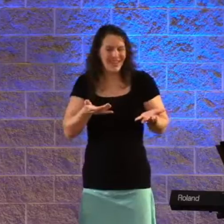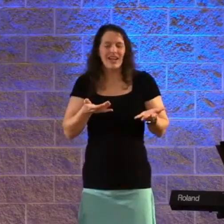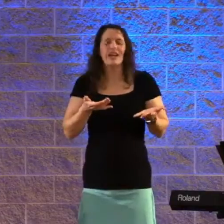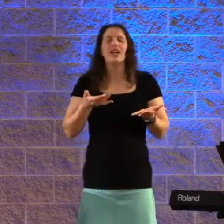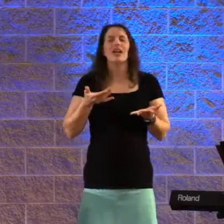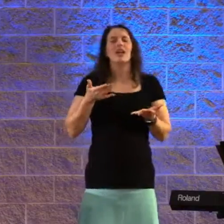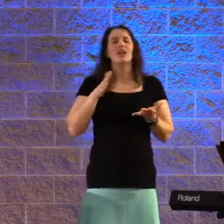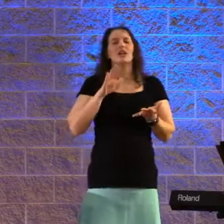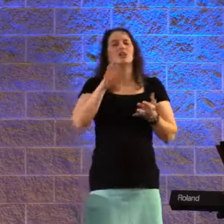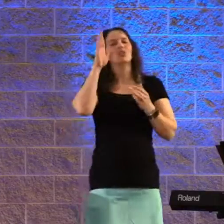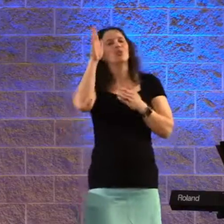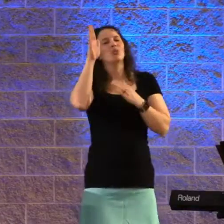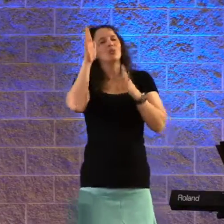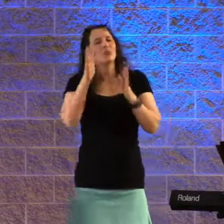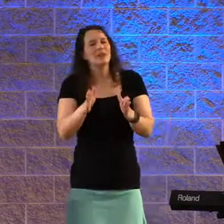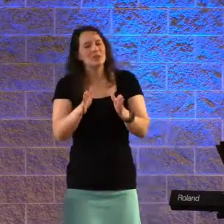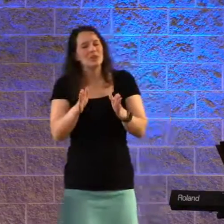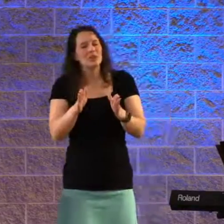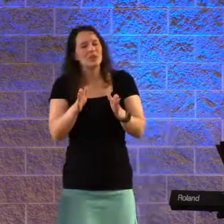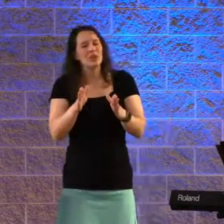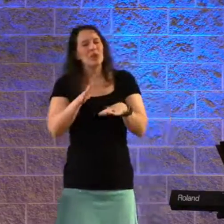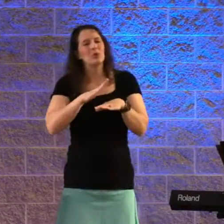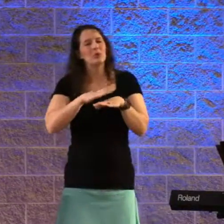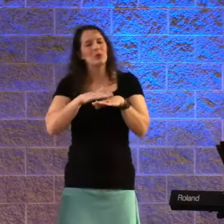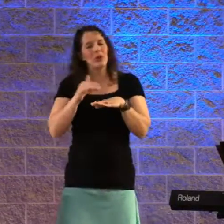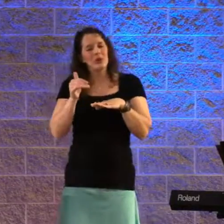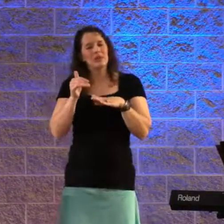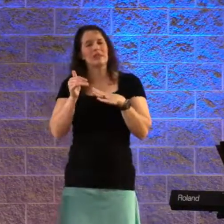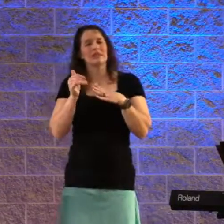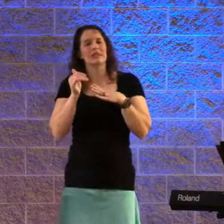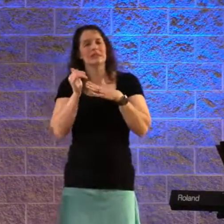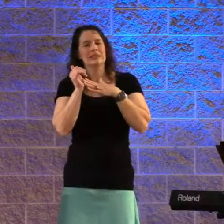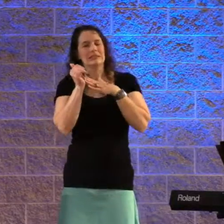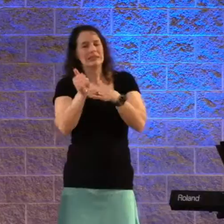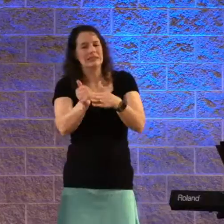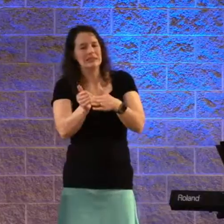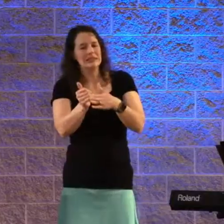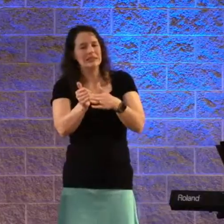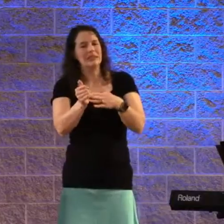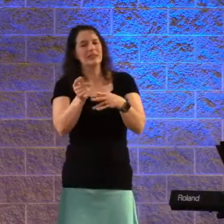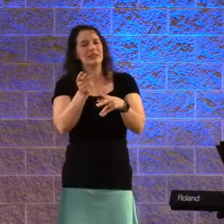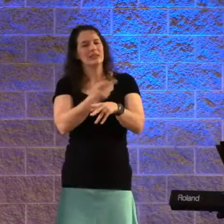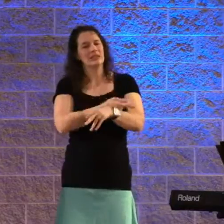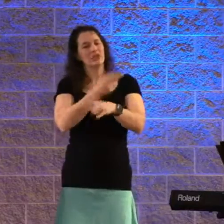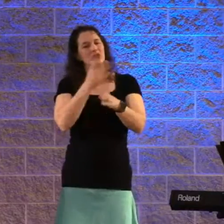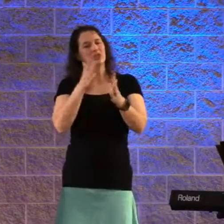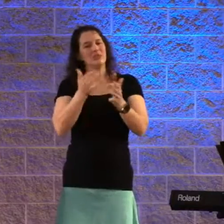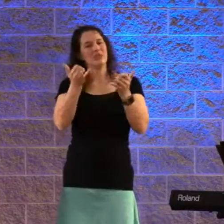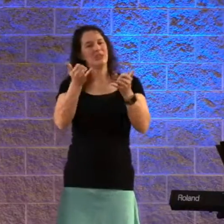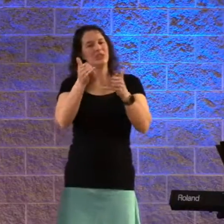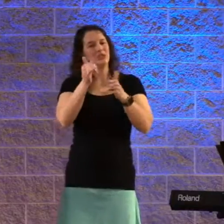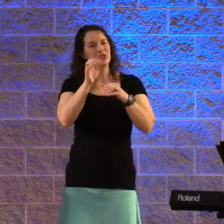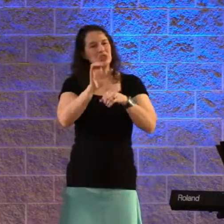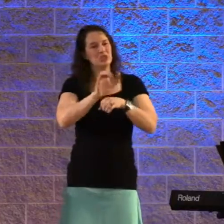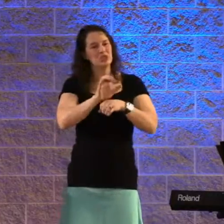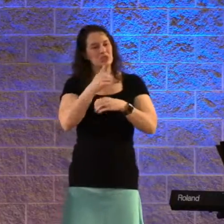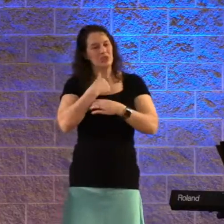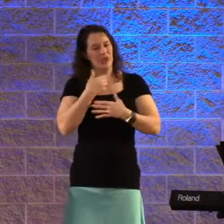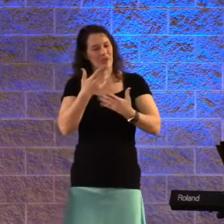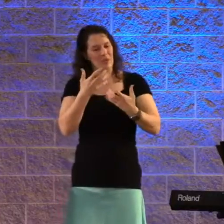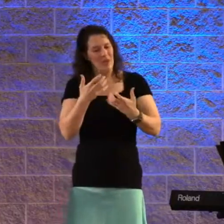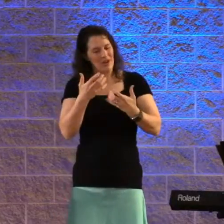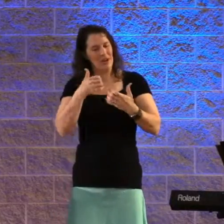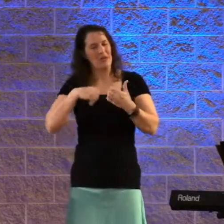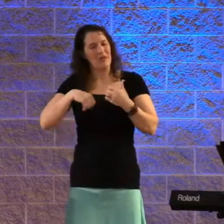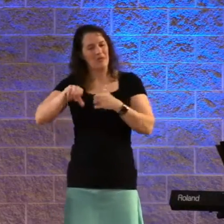And as your pastor, who is called upon to lead and to shepherd this church, I want to be among those